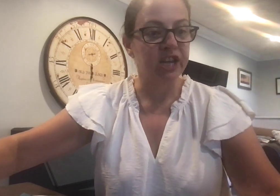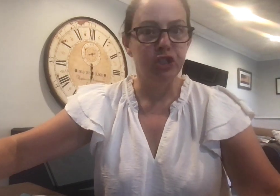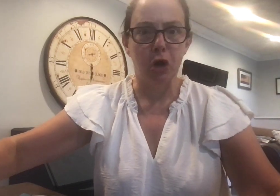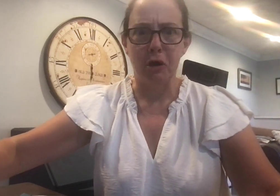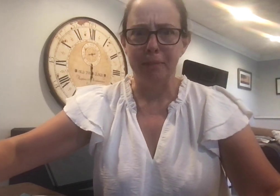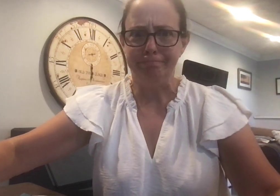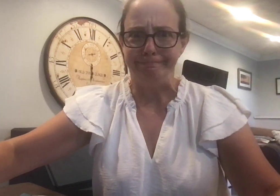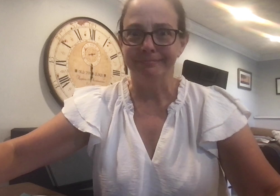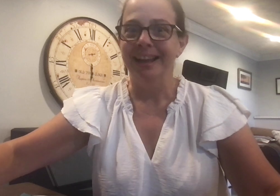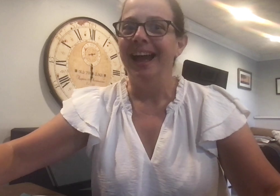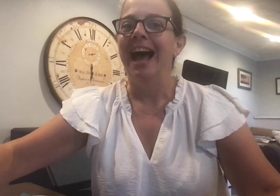Sorry.